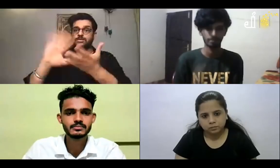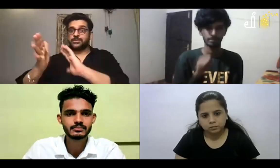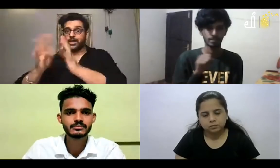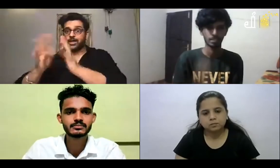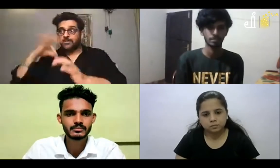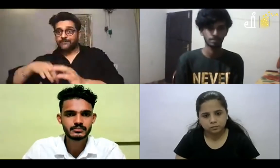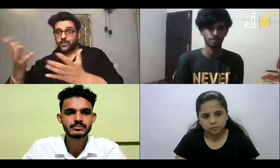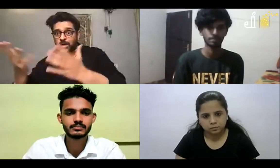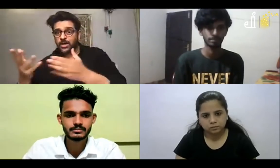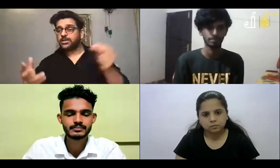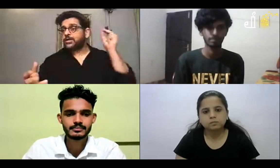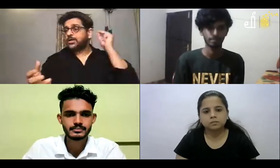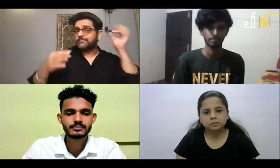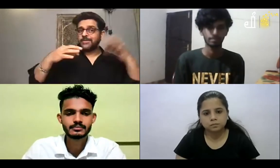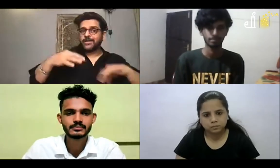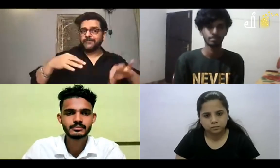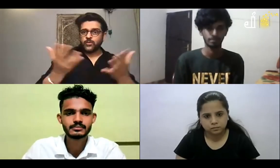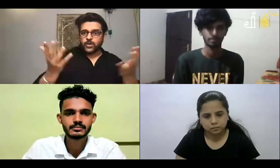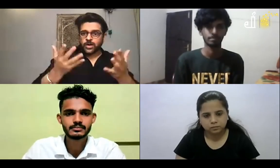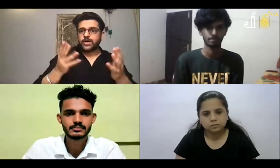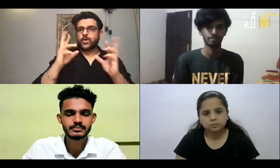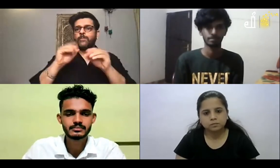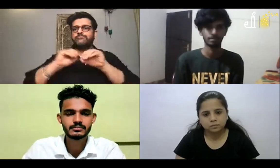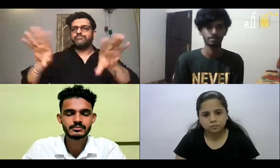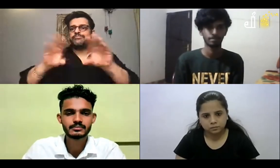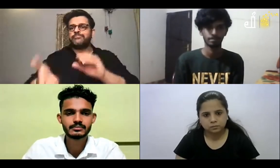change perspectives and know both perspectives, benefits of sign language